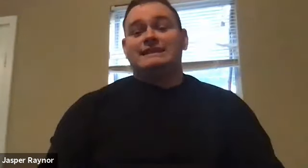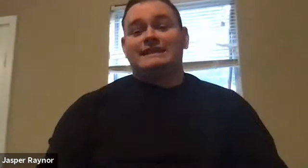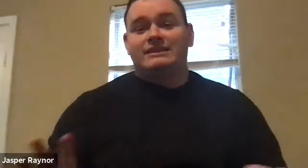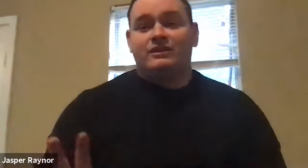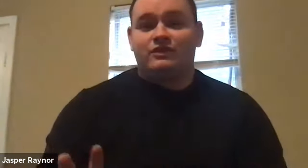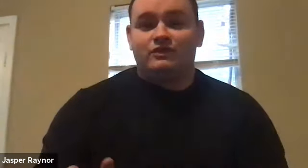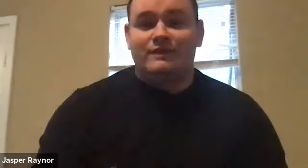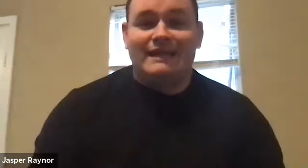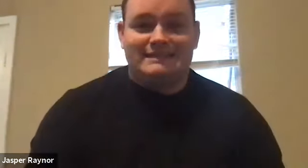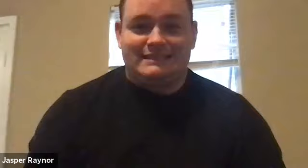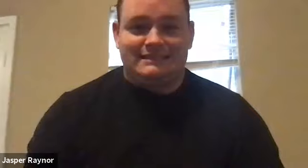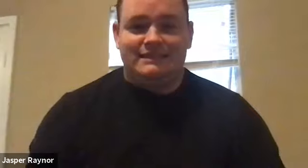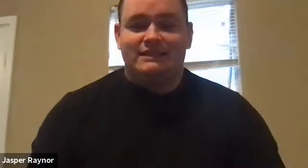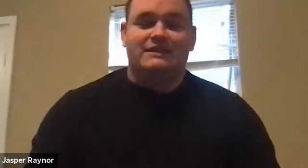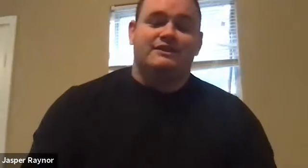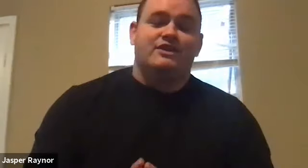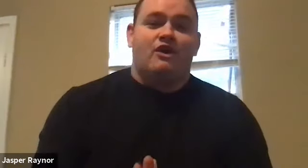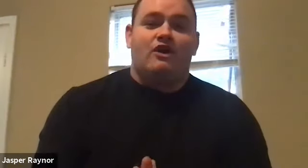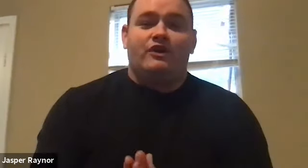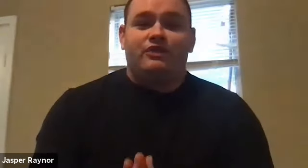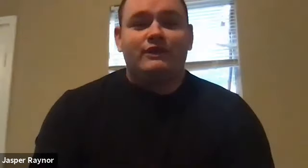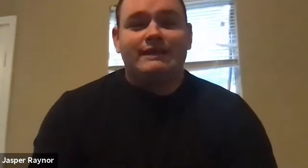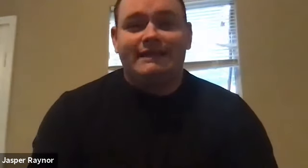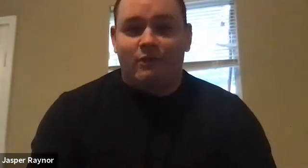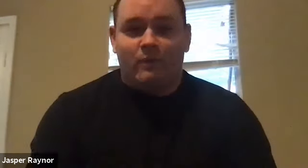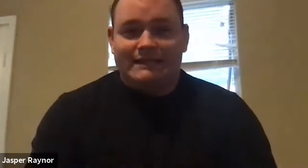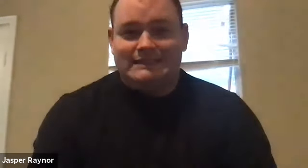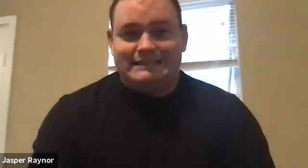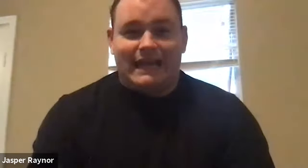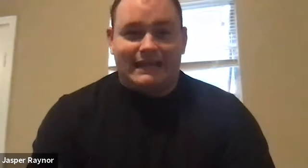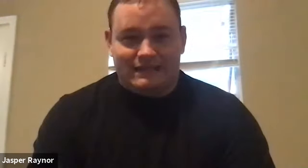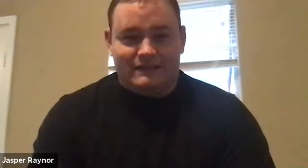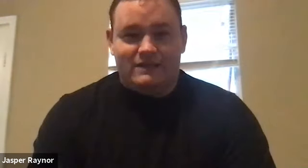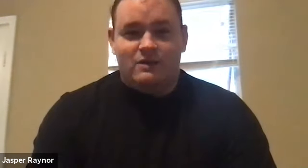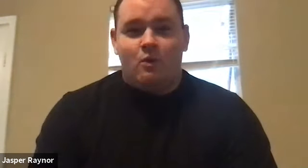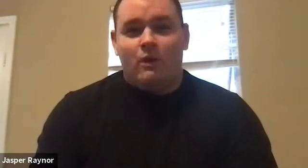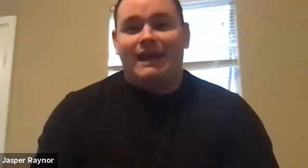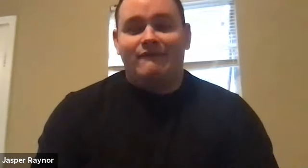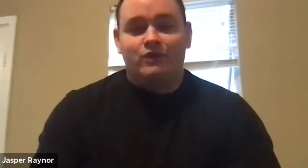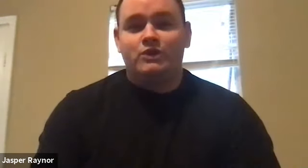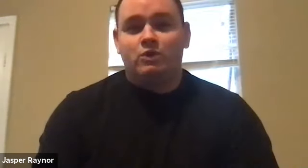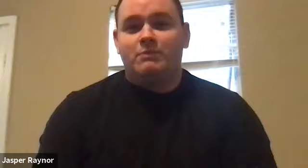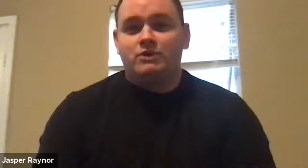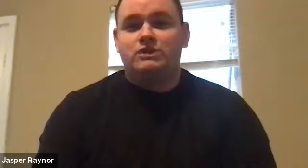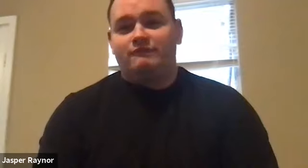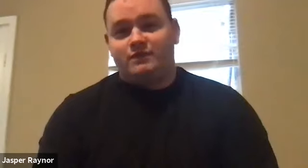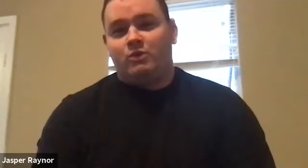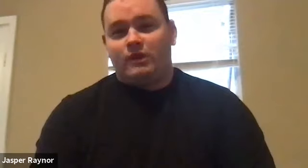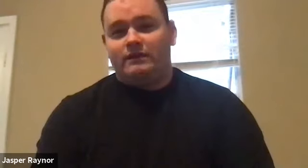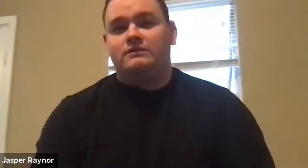16 through 19, there are 3 different ways to sign it. Whatever you are most comfortable with